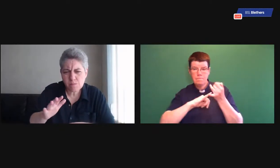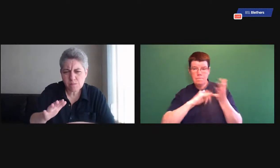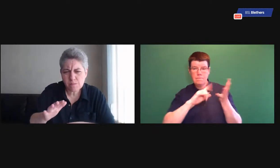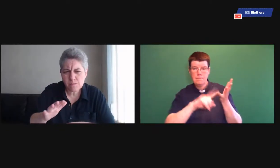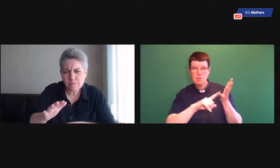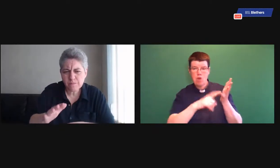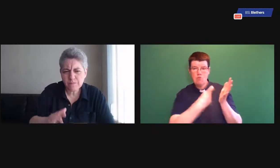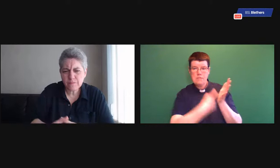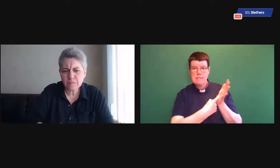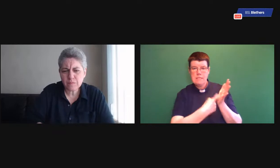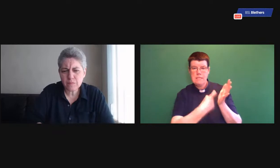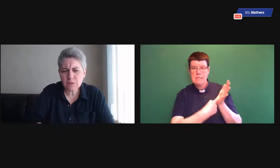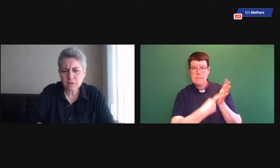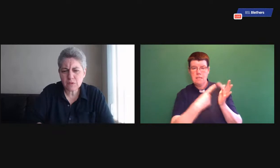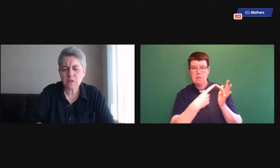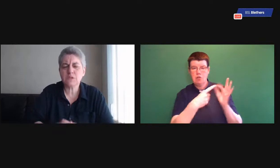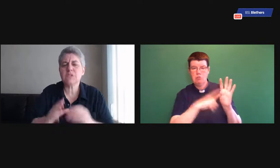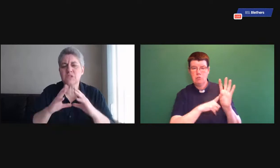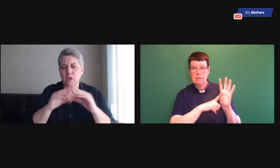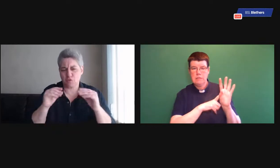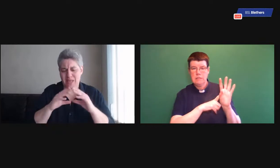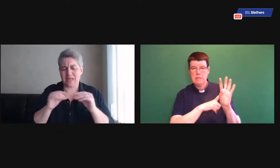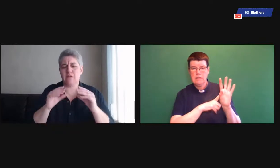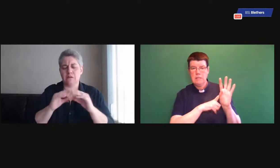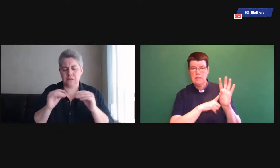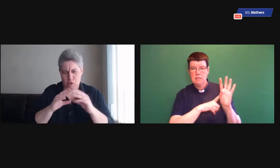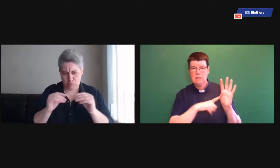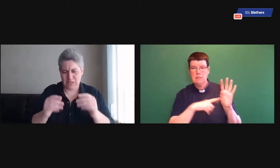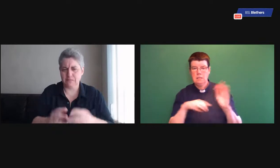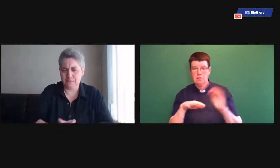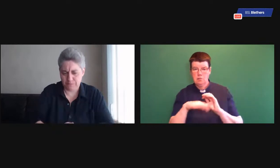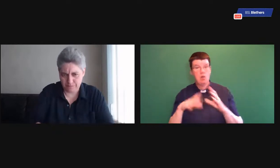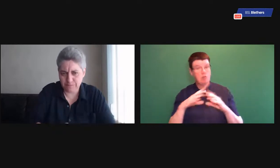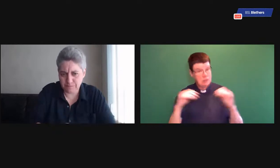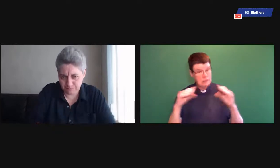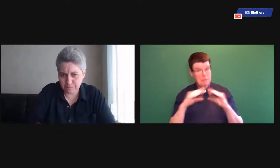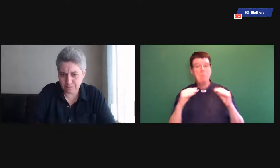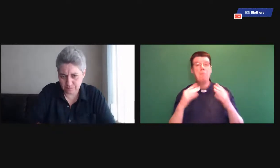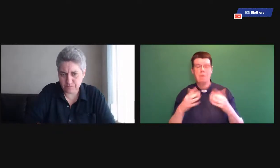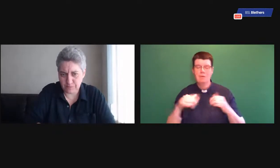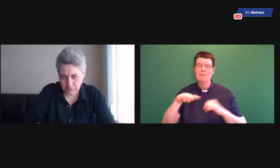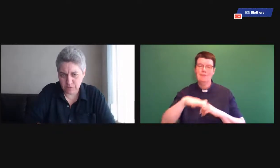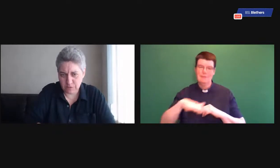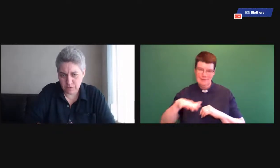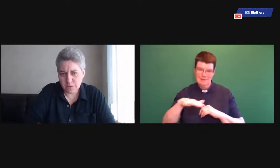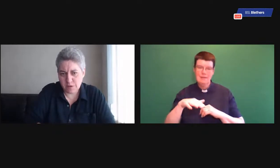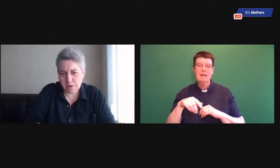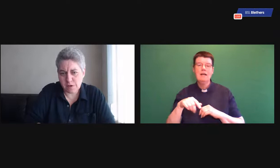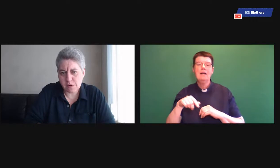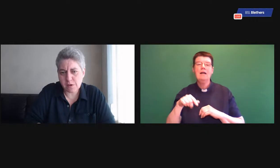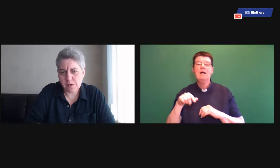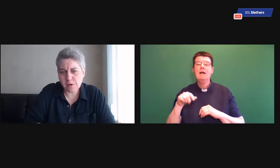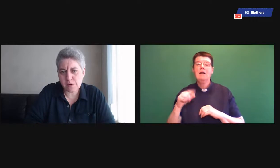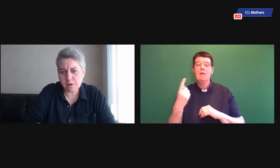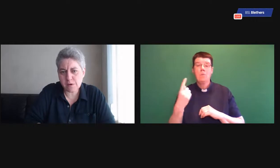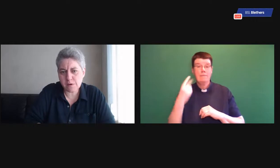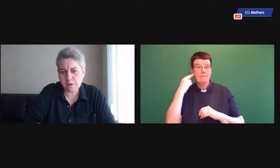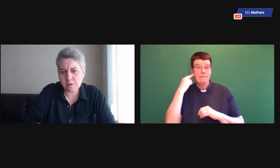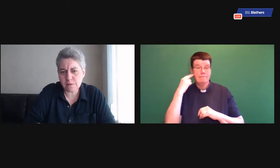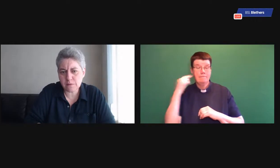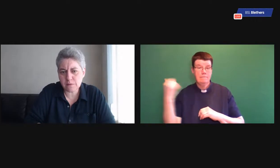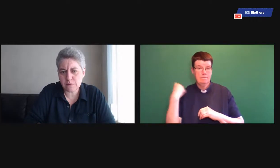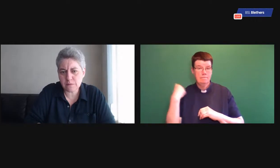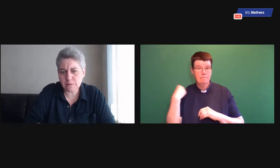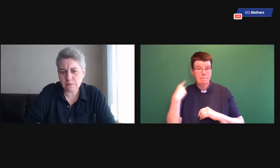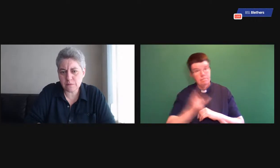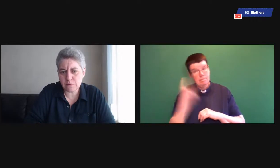And whereabouts is that? That's in Surrey. Surrey, that's right. Surrey. Oh, I didn't know the sign for Surrey, Avril,